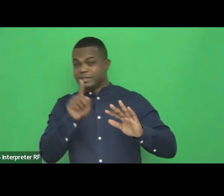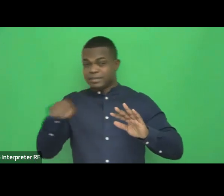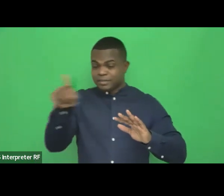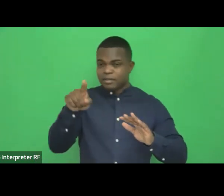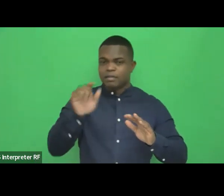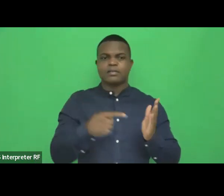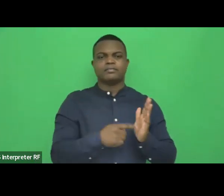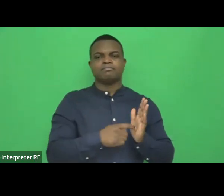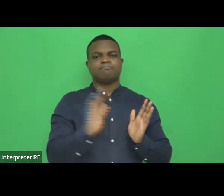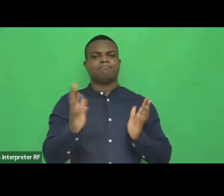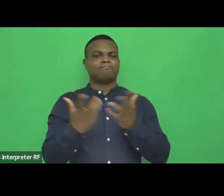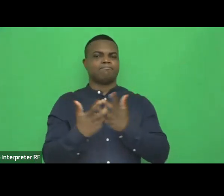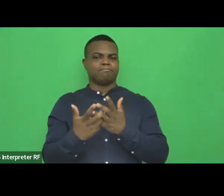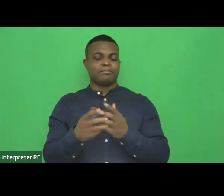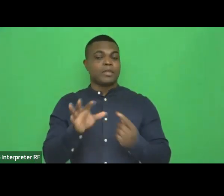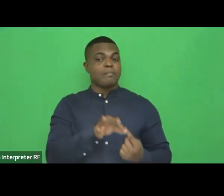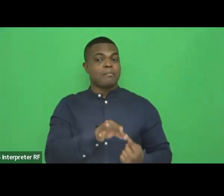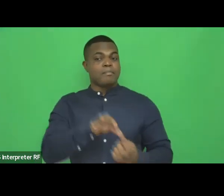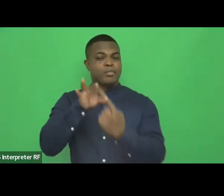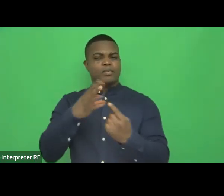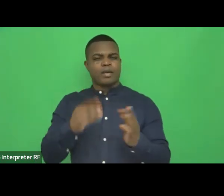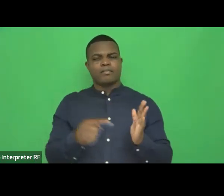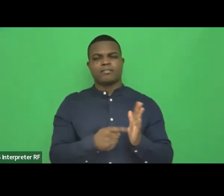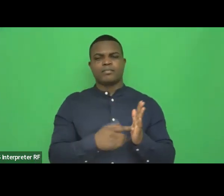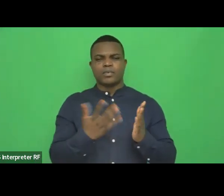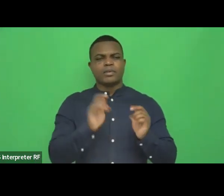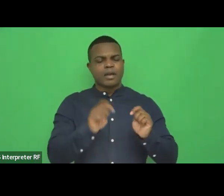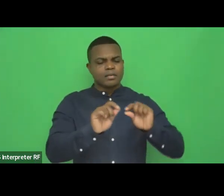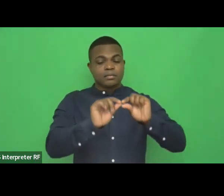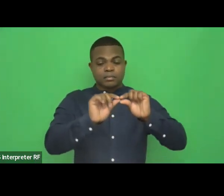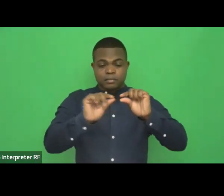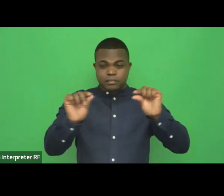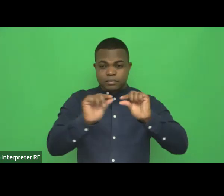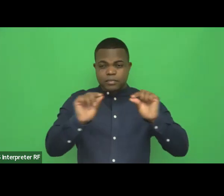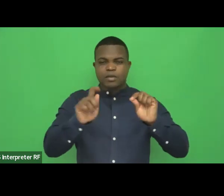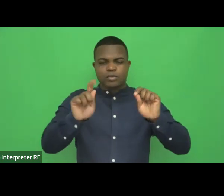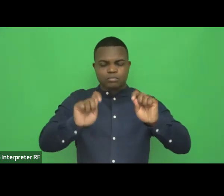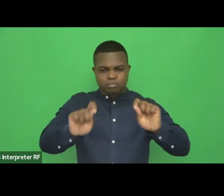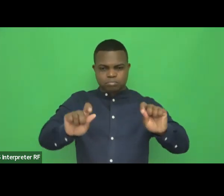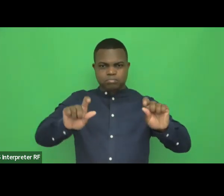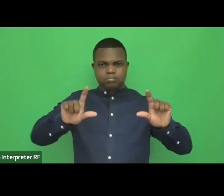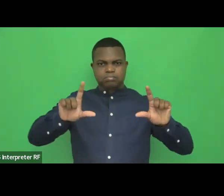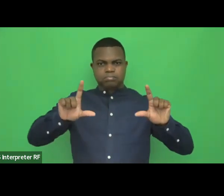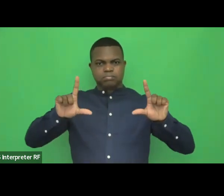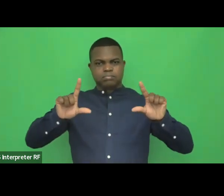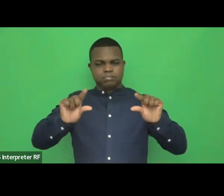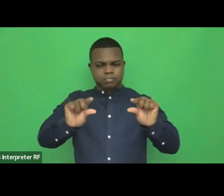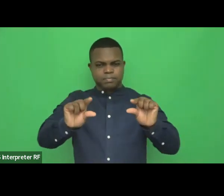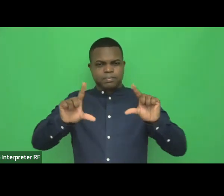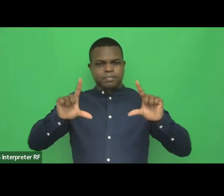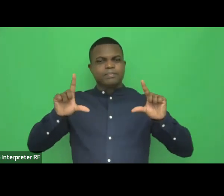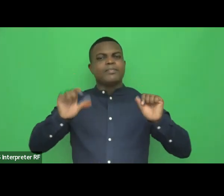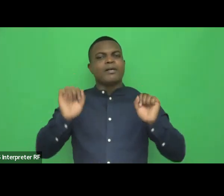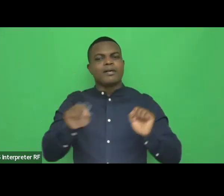works especially well in an EPUB publication or on a responsive website because the text dynamically